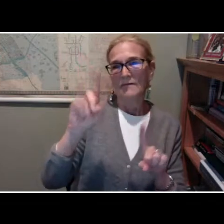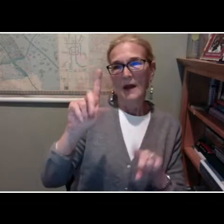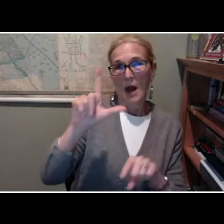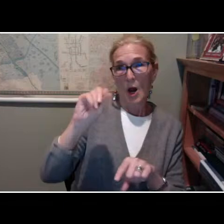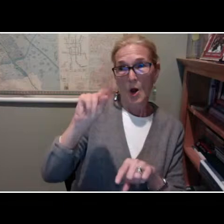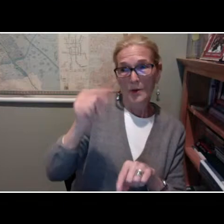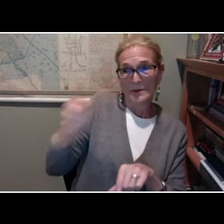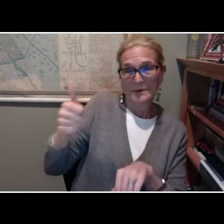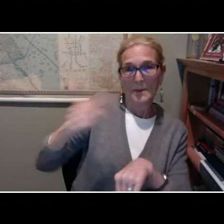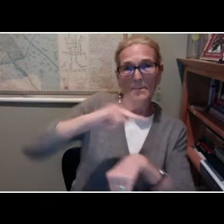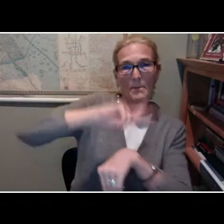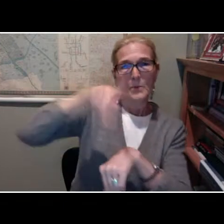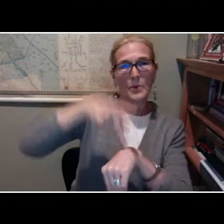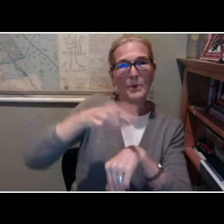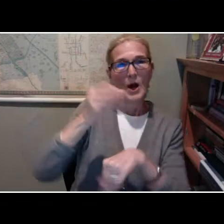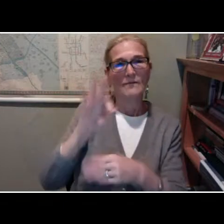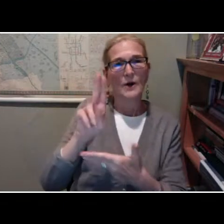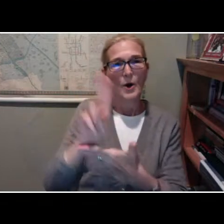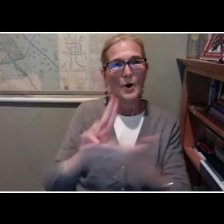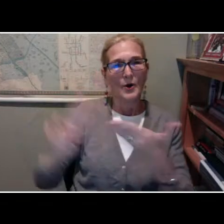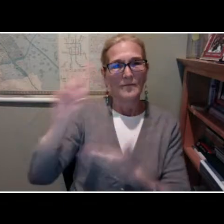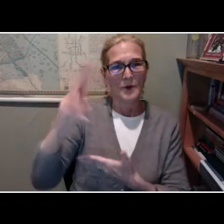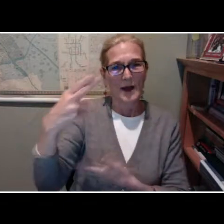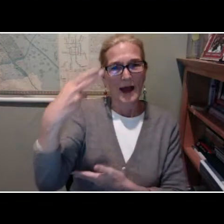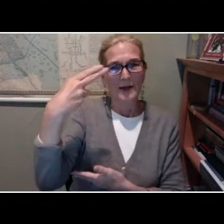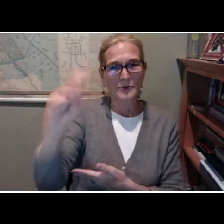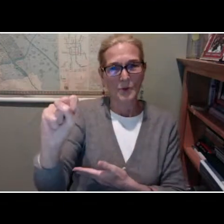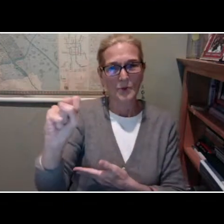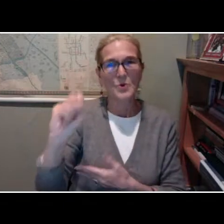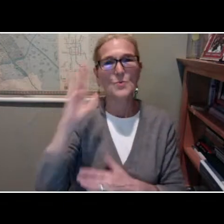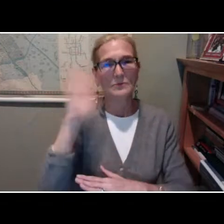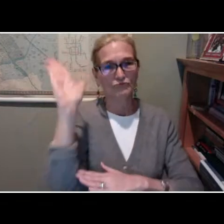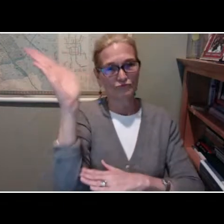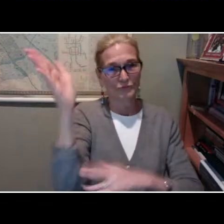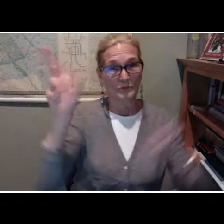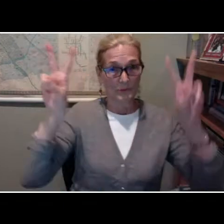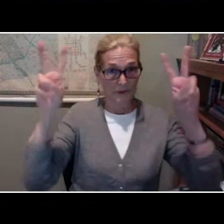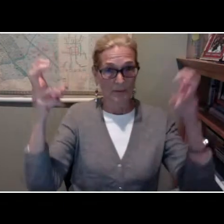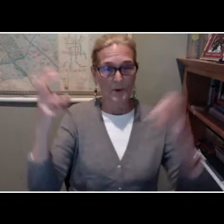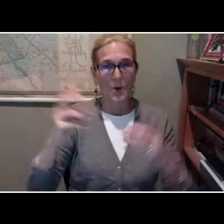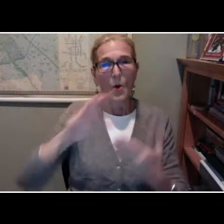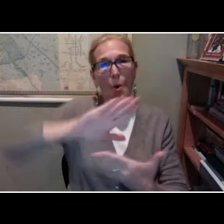And on that date, the presentation will be given by David Longo,